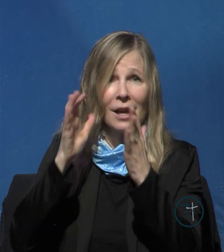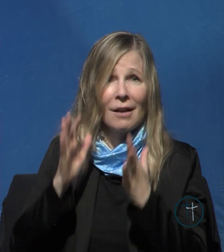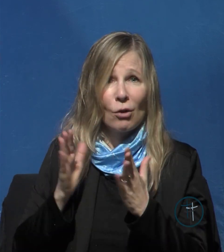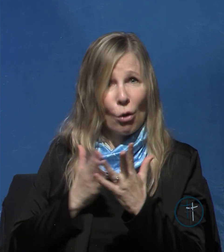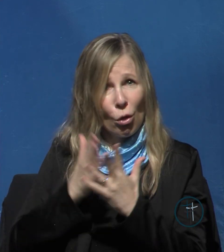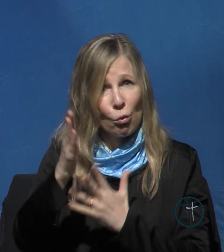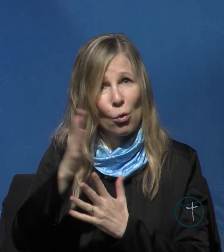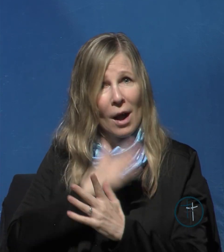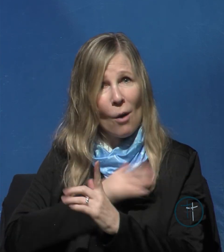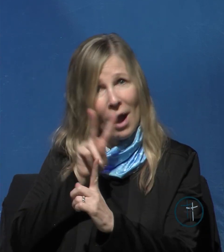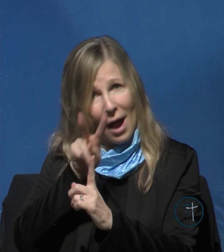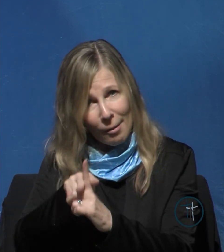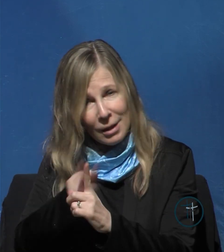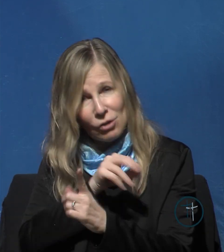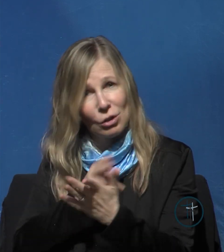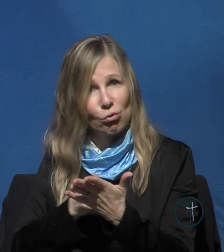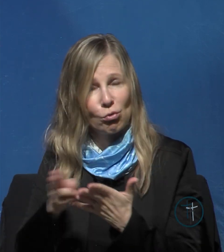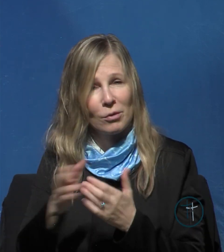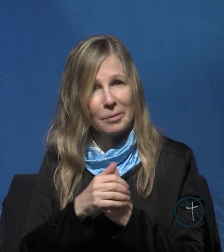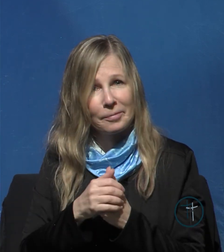prayer.